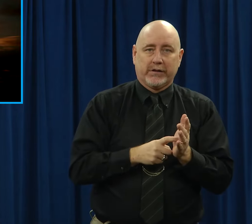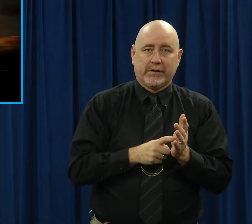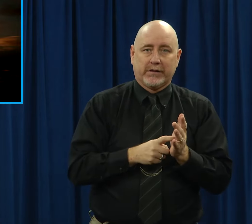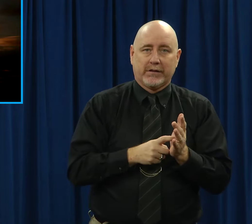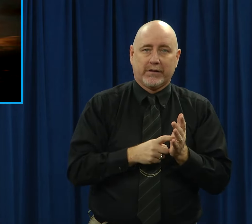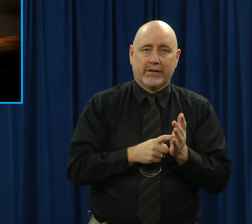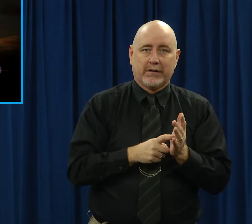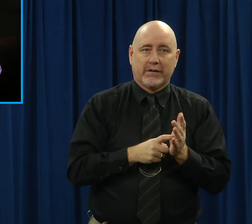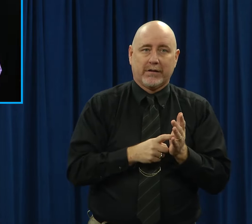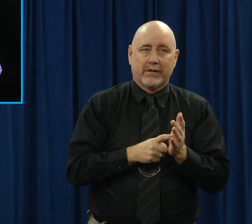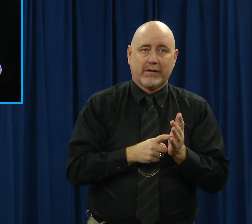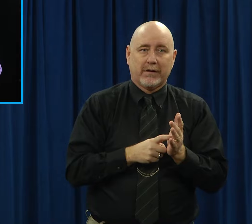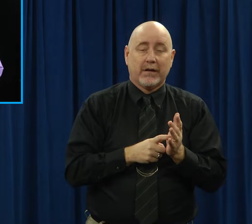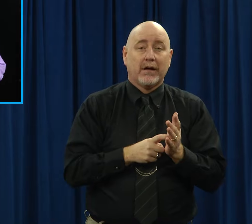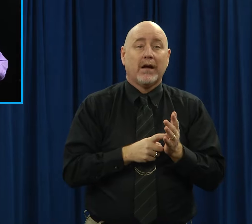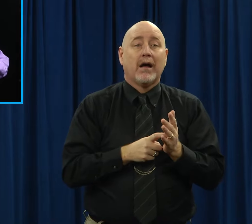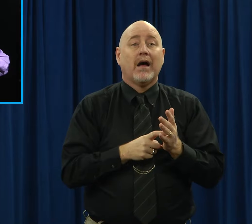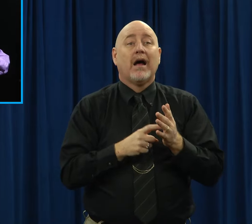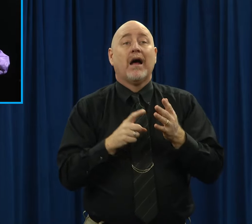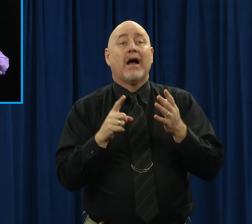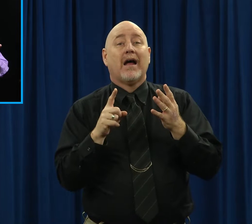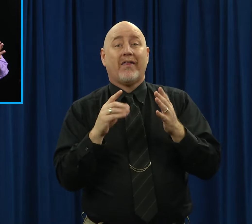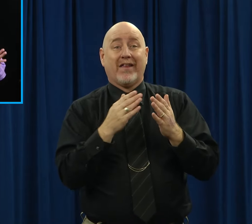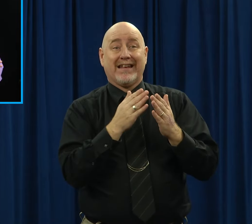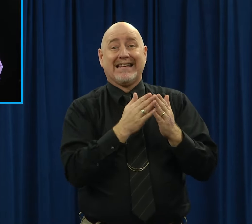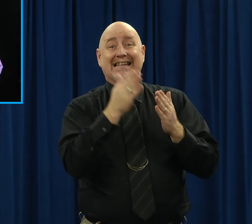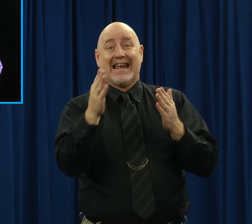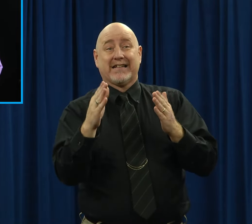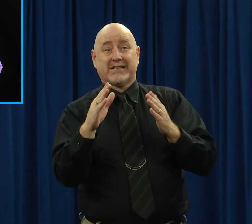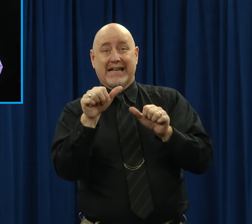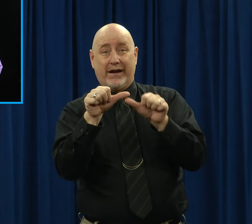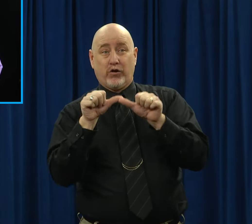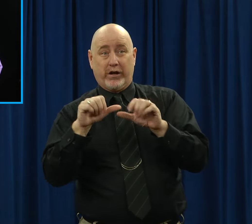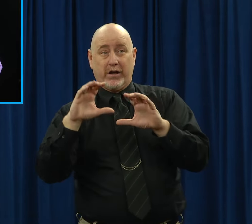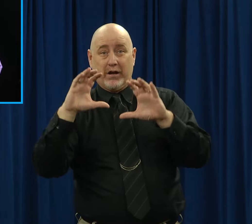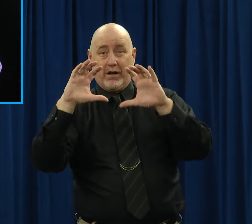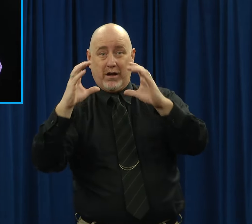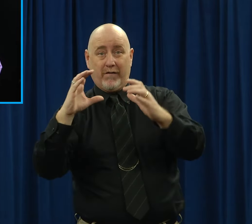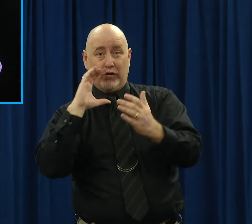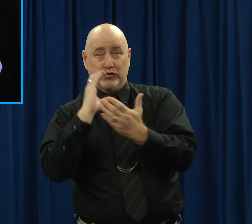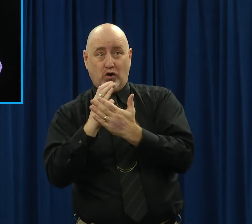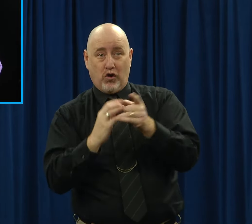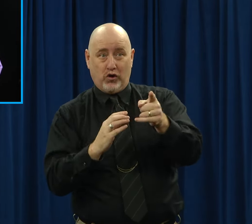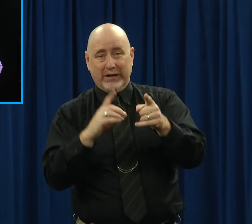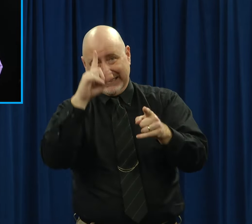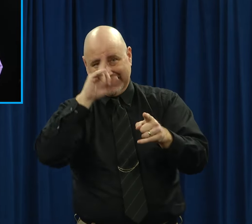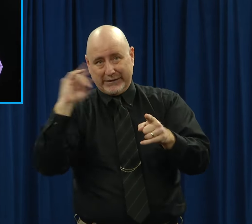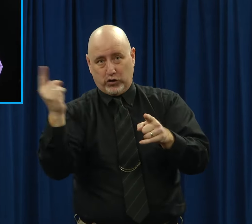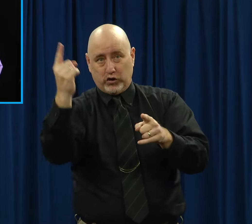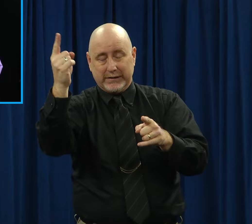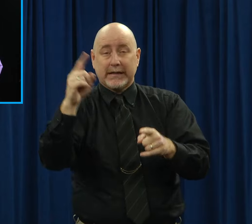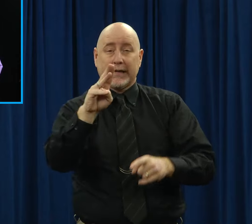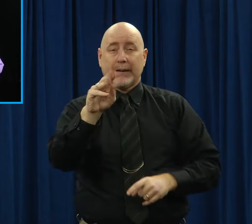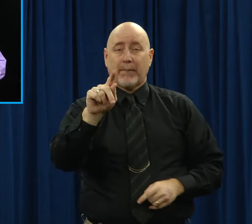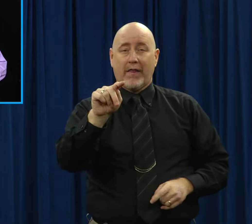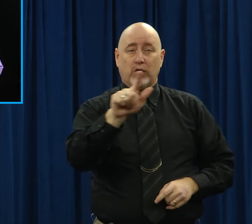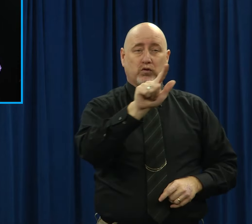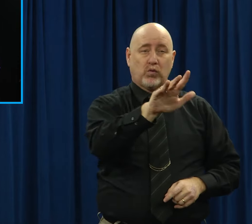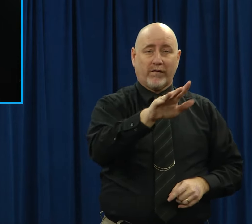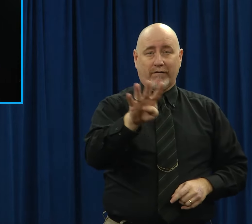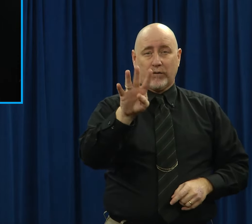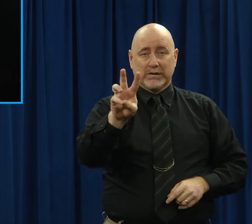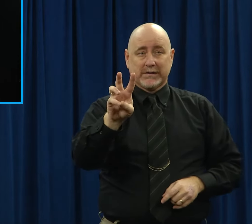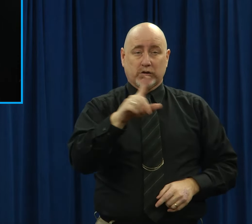very necessary. Now, the next part of the chart we're going to talk about is eternity. In